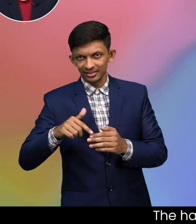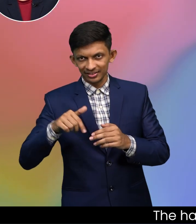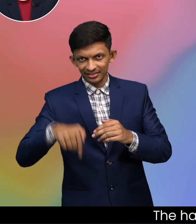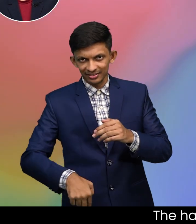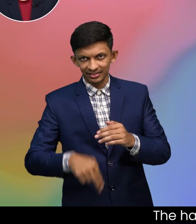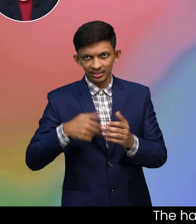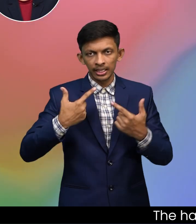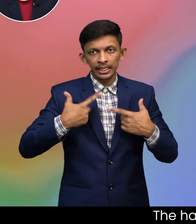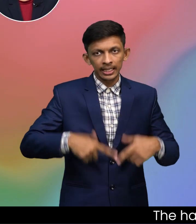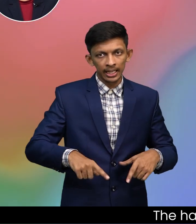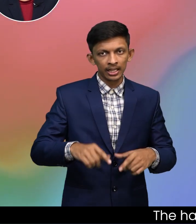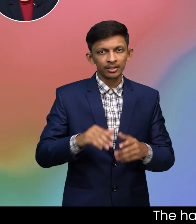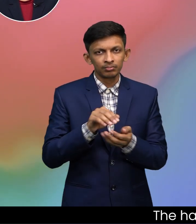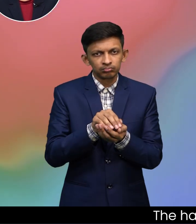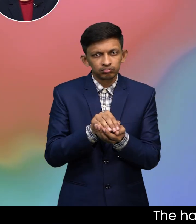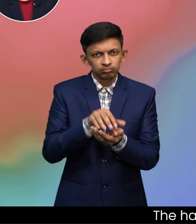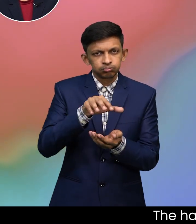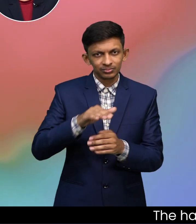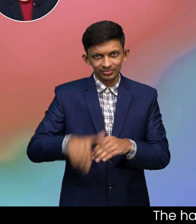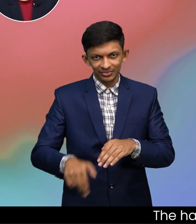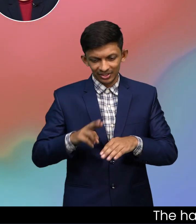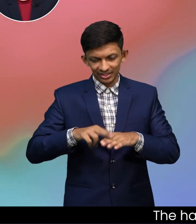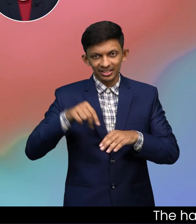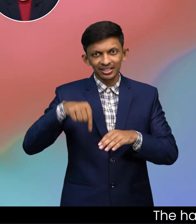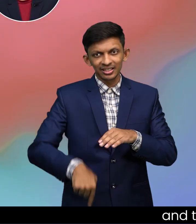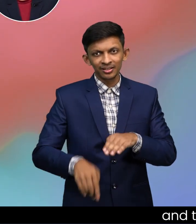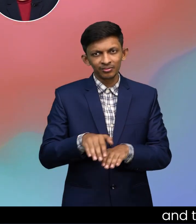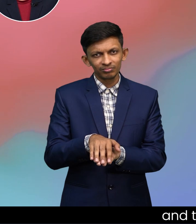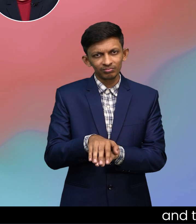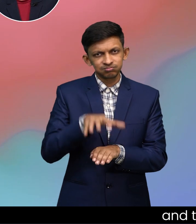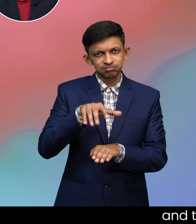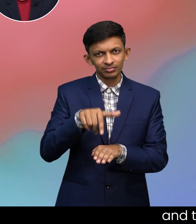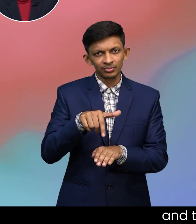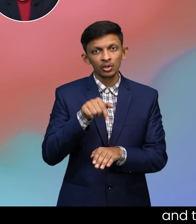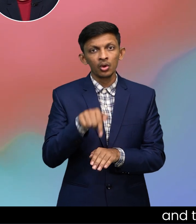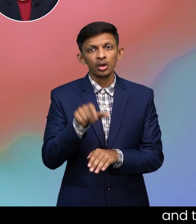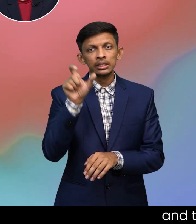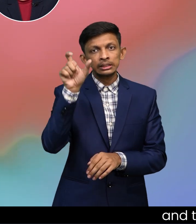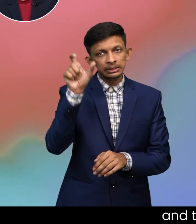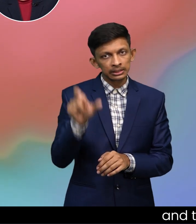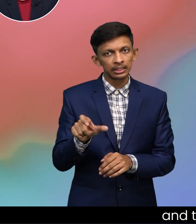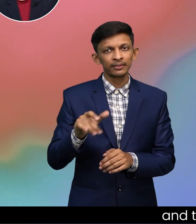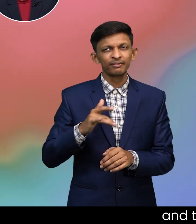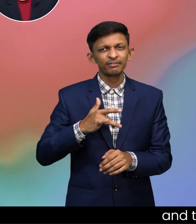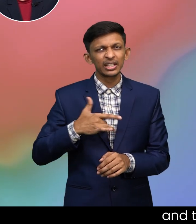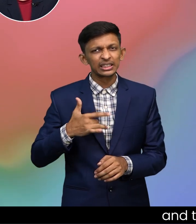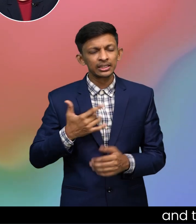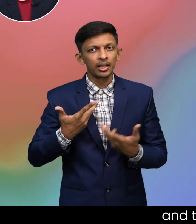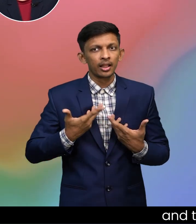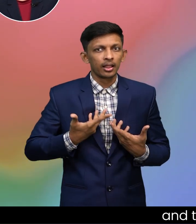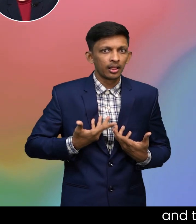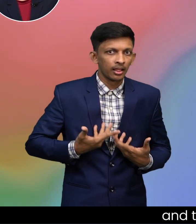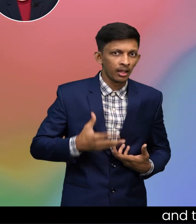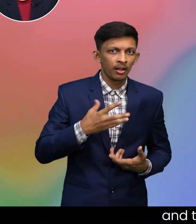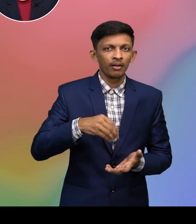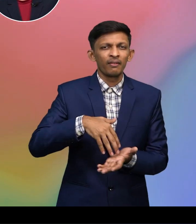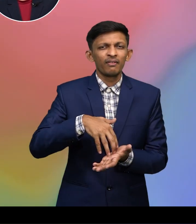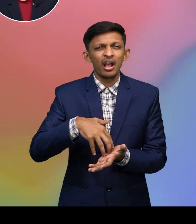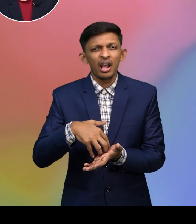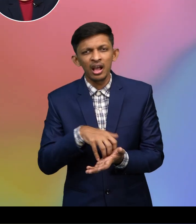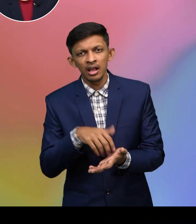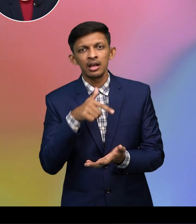ESRD. If the kidneys stop working completely, our body is filled with extra water